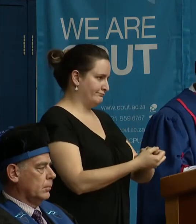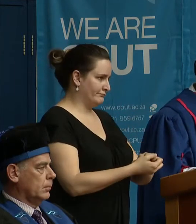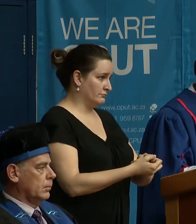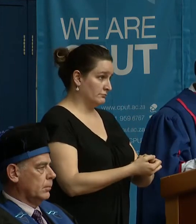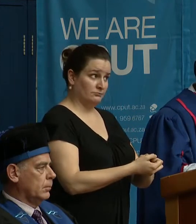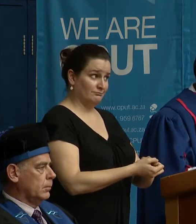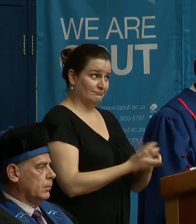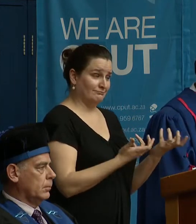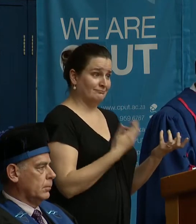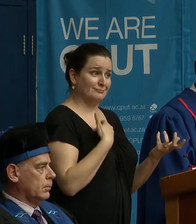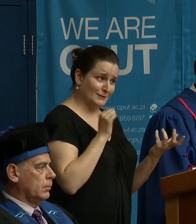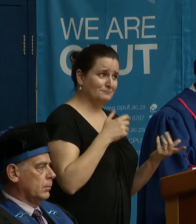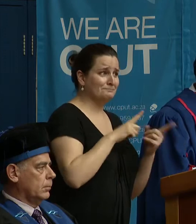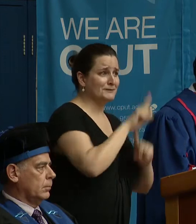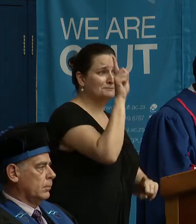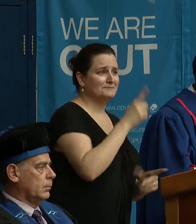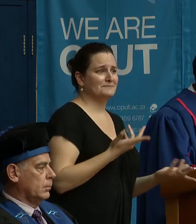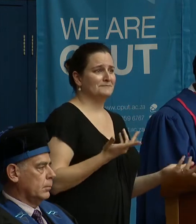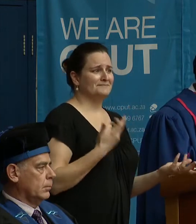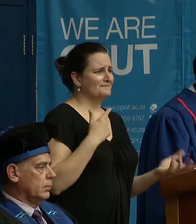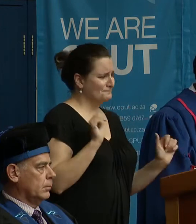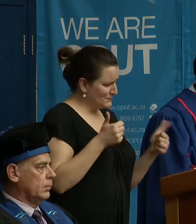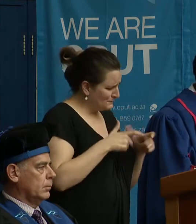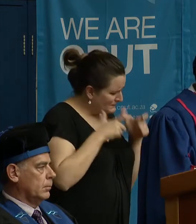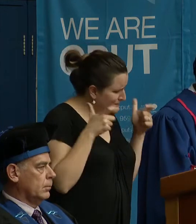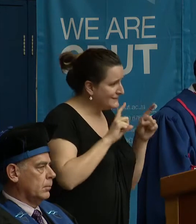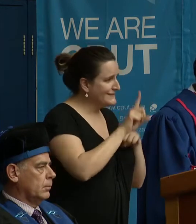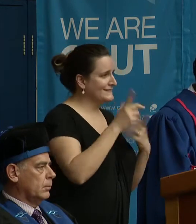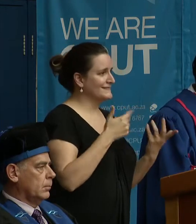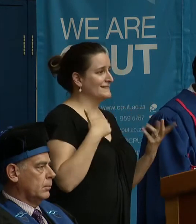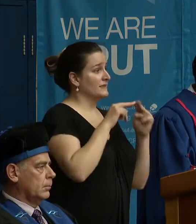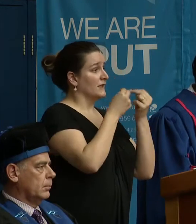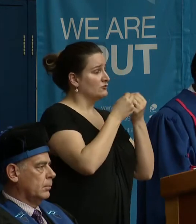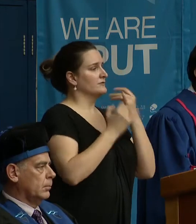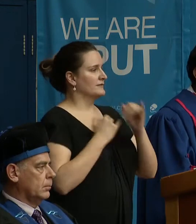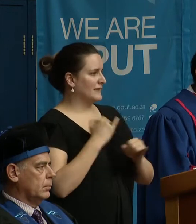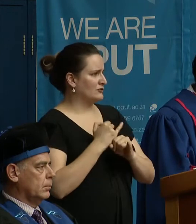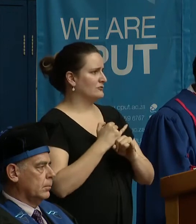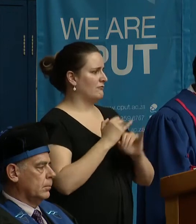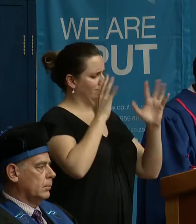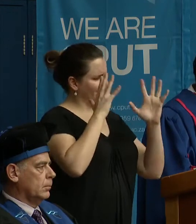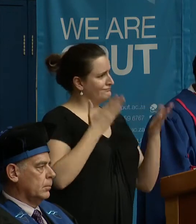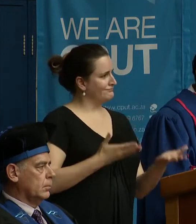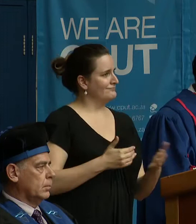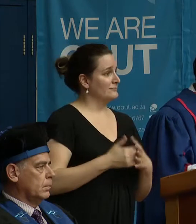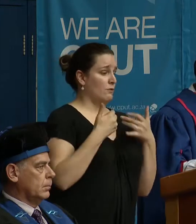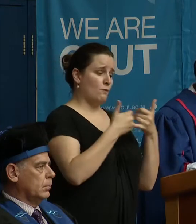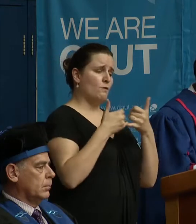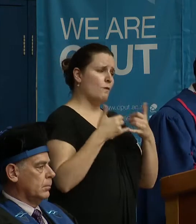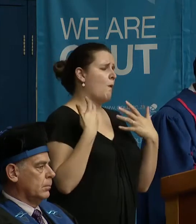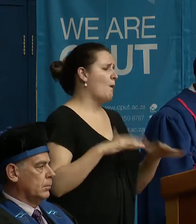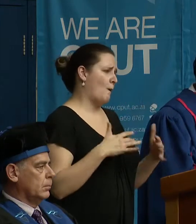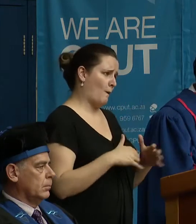But we did succeed, and it was a huge success. We achieved national and international acclaim with many awards. the